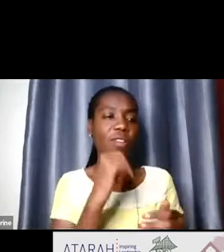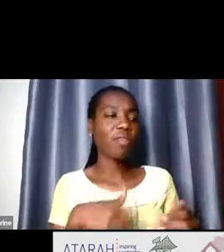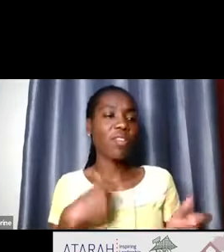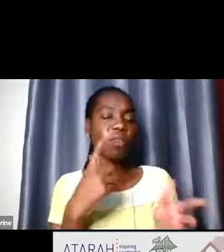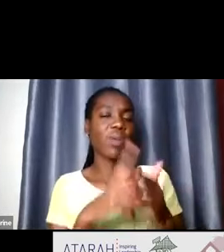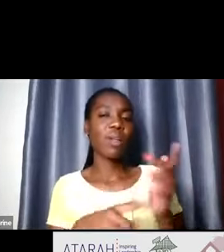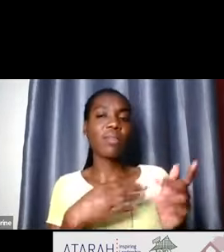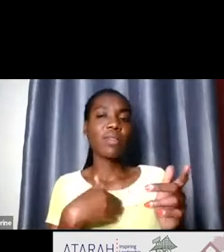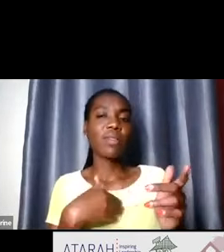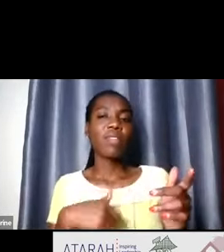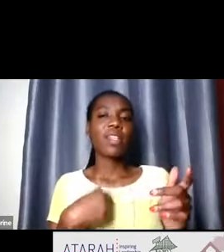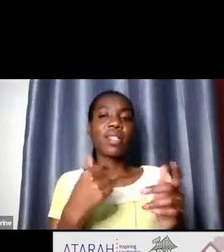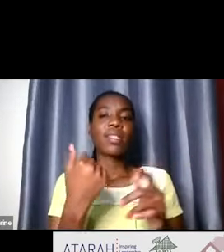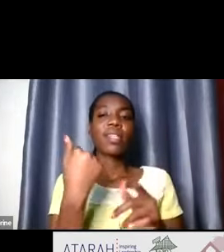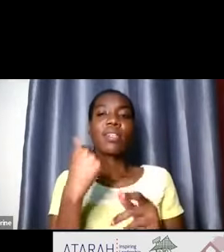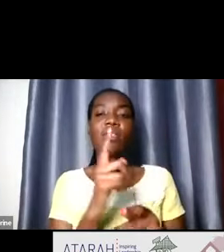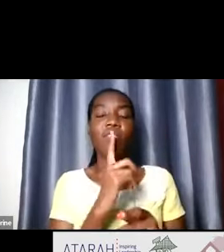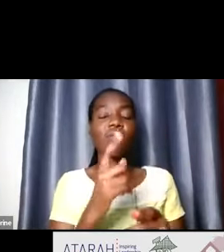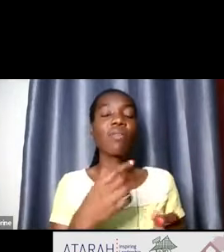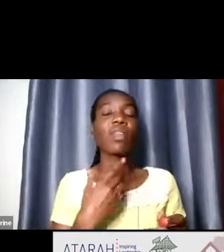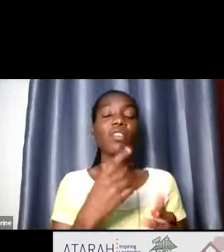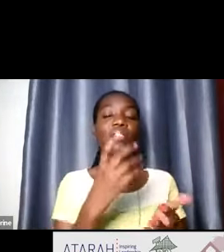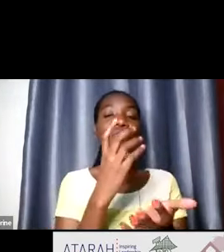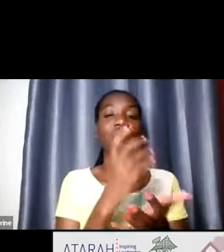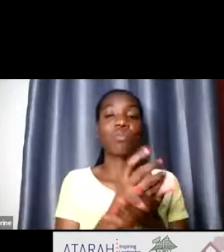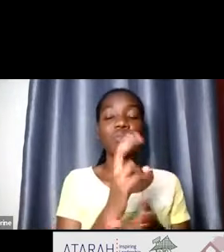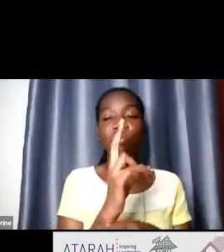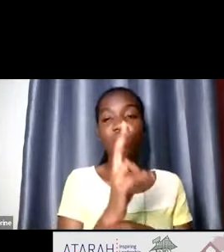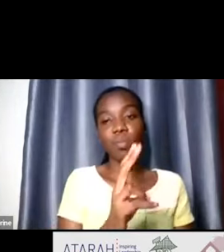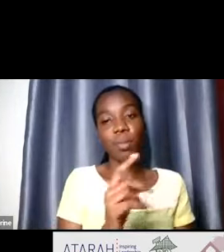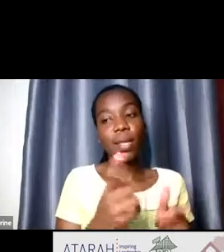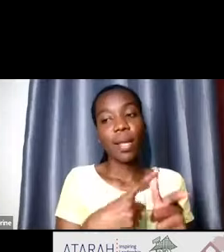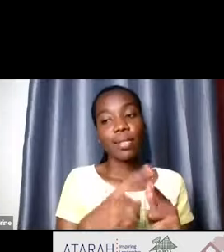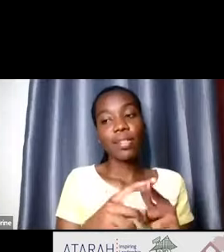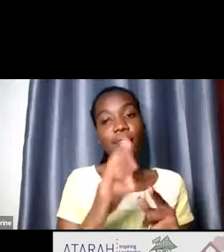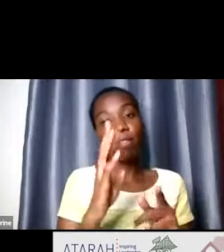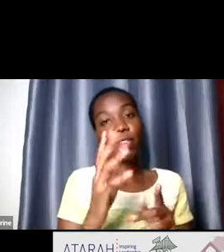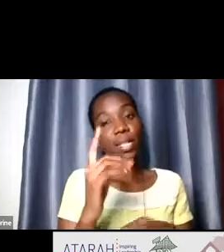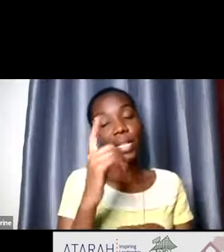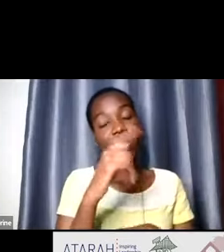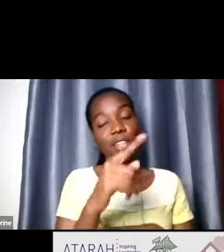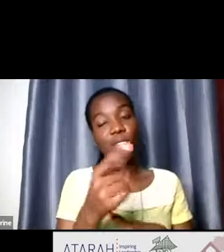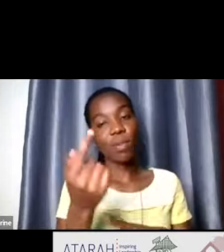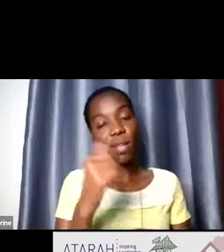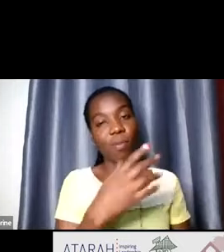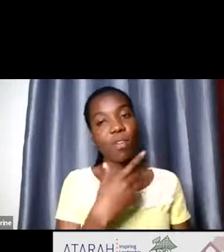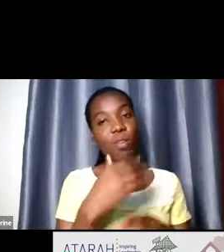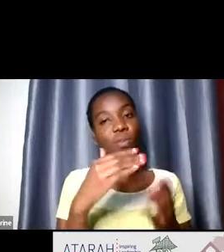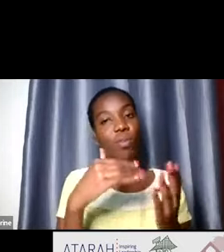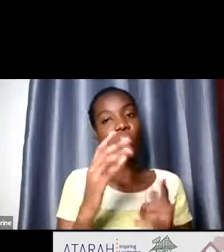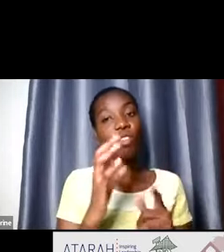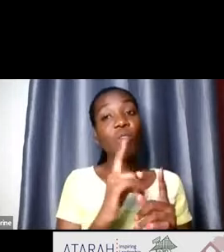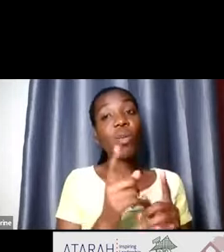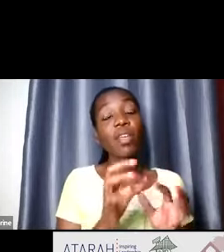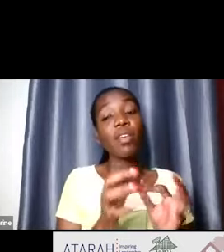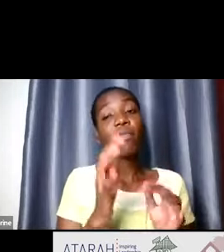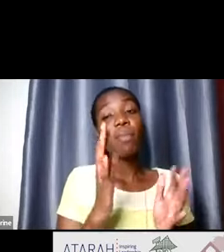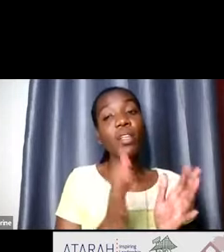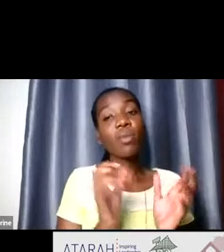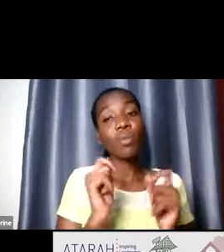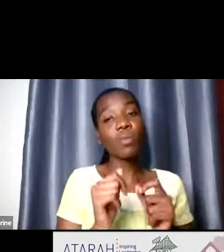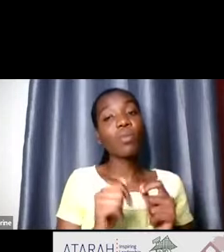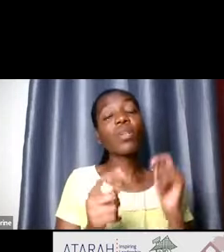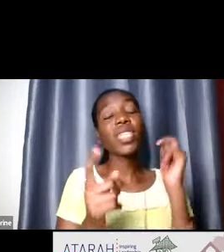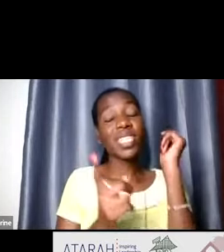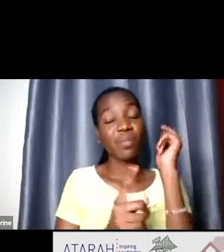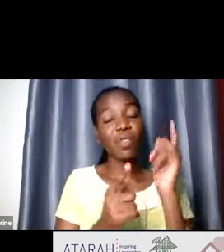2. The 4th day, you'll come and you'll start wanting more. If one can truly be disciplined and take